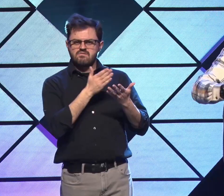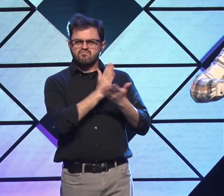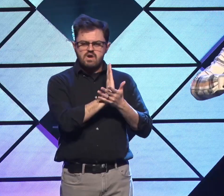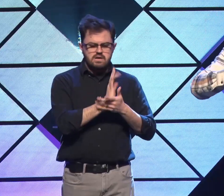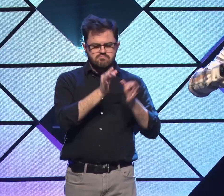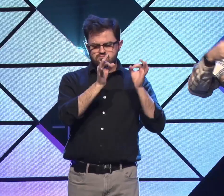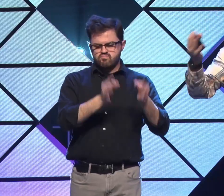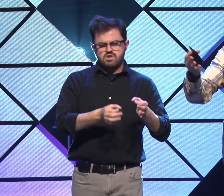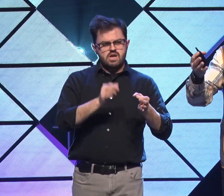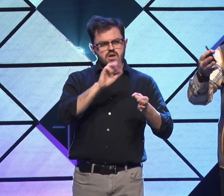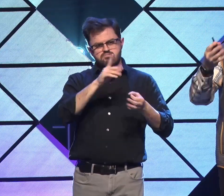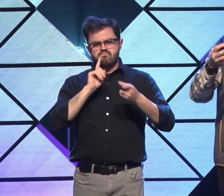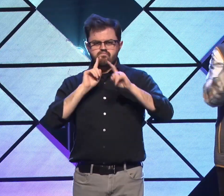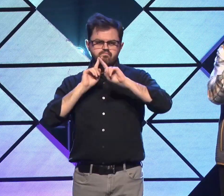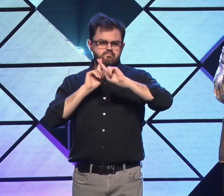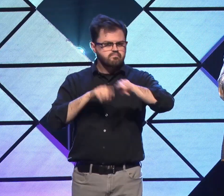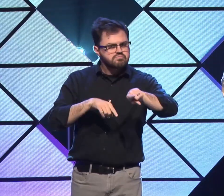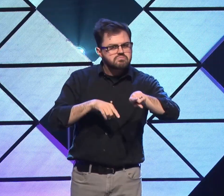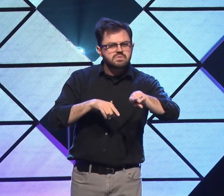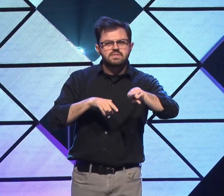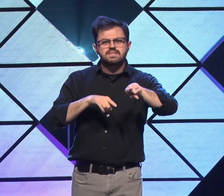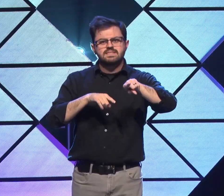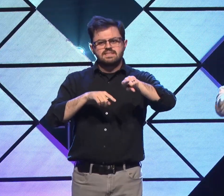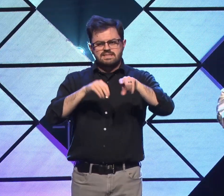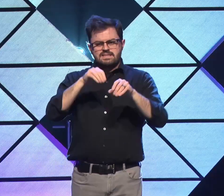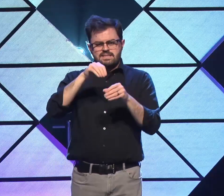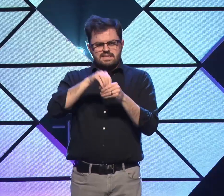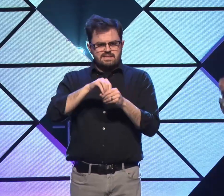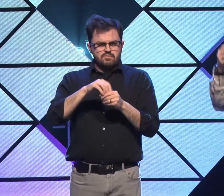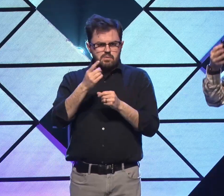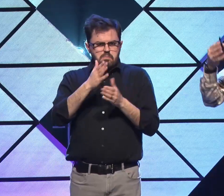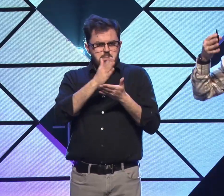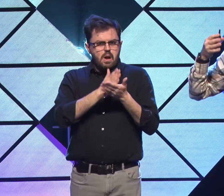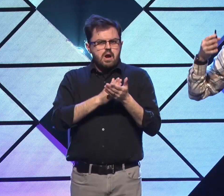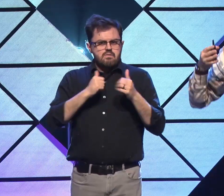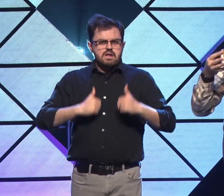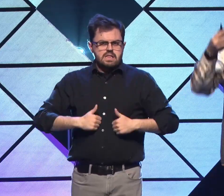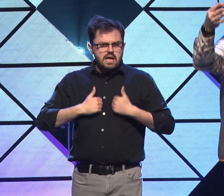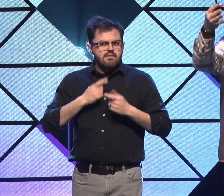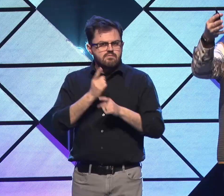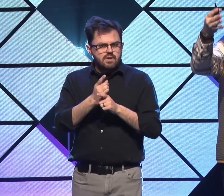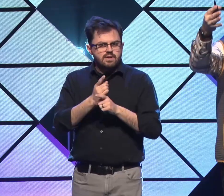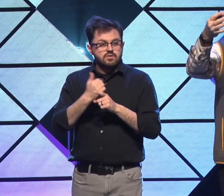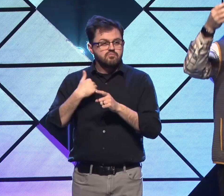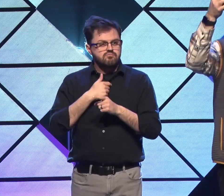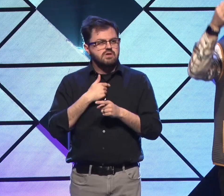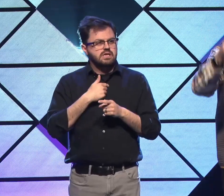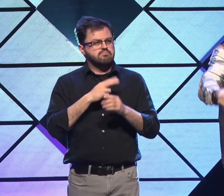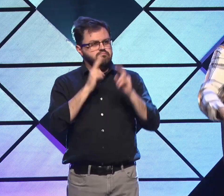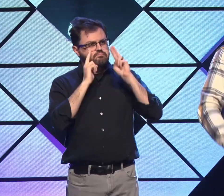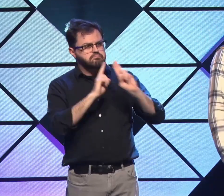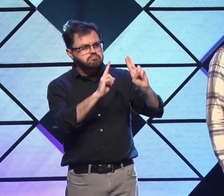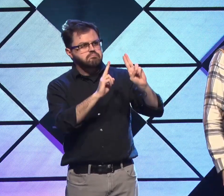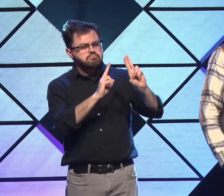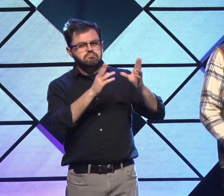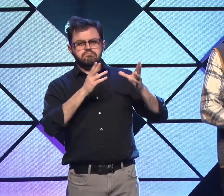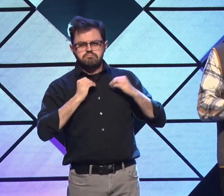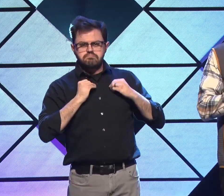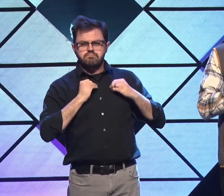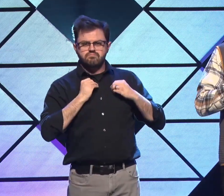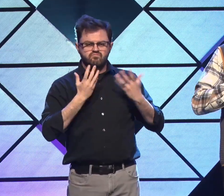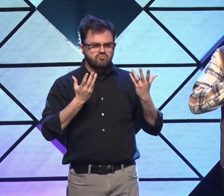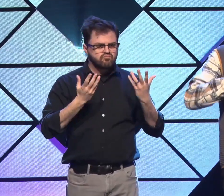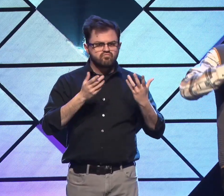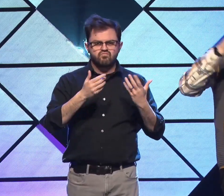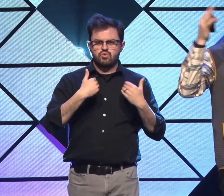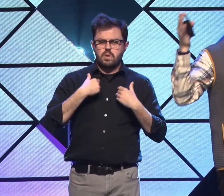some sort of a command within a certain domain of our lives. So we kind of just like honor that authority. So you have a boss at work, and